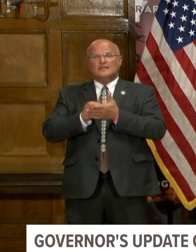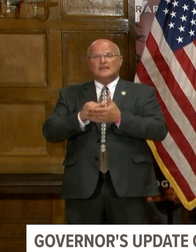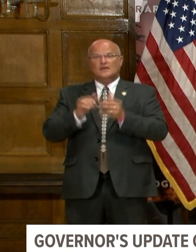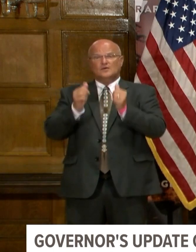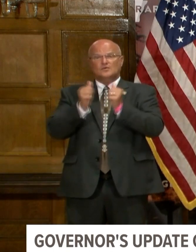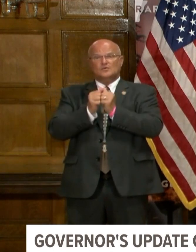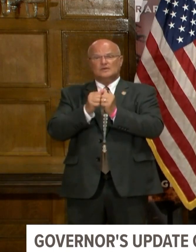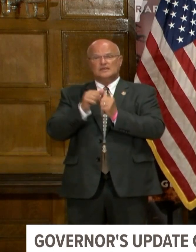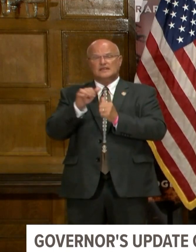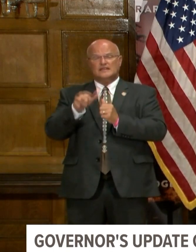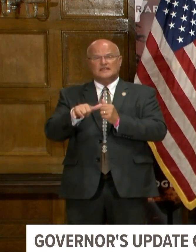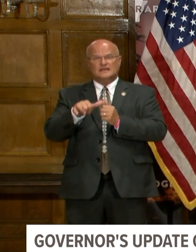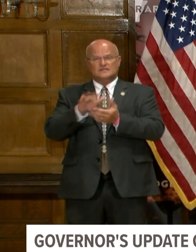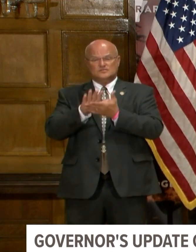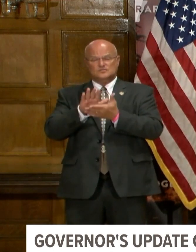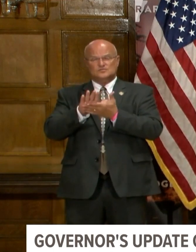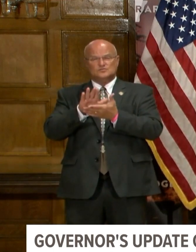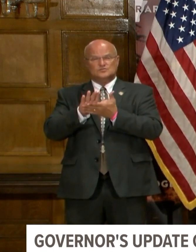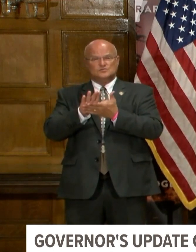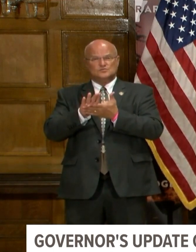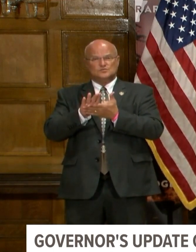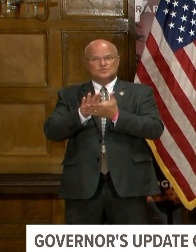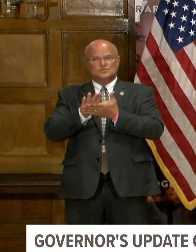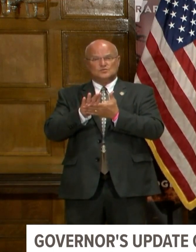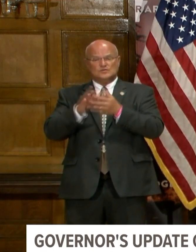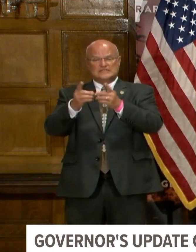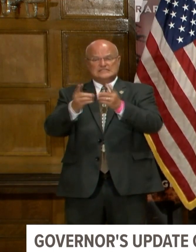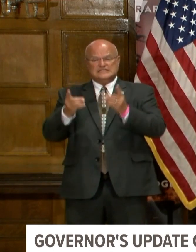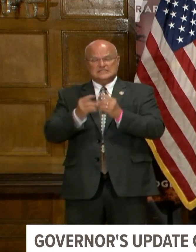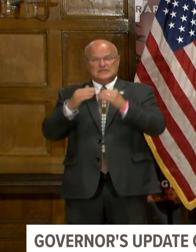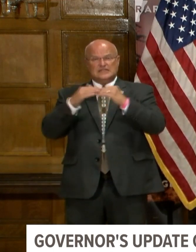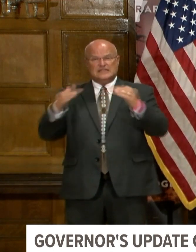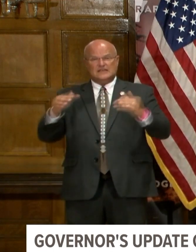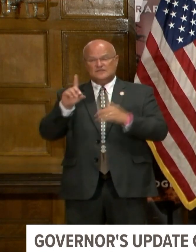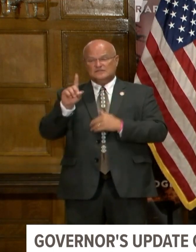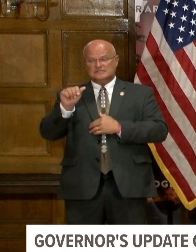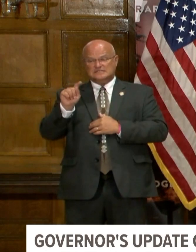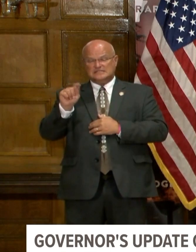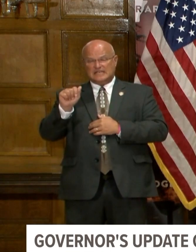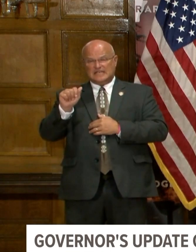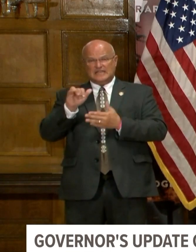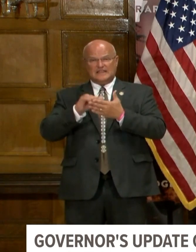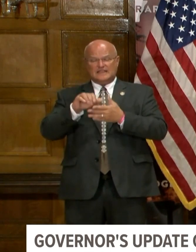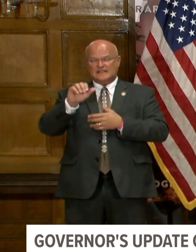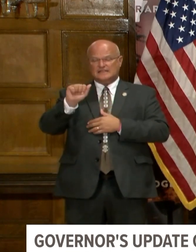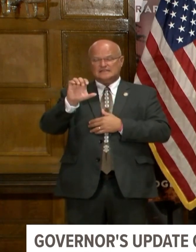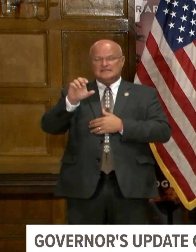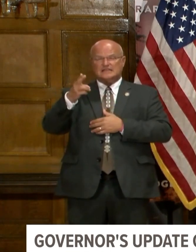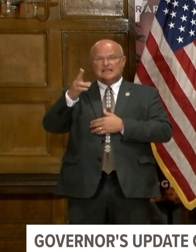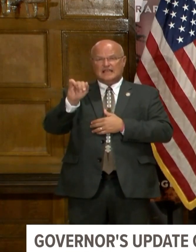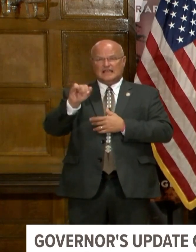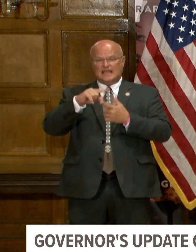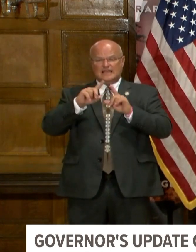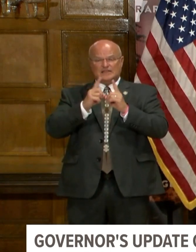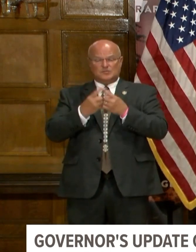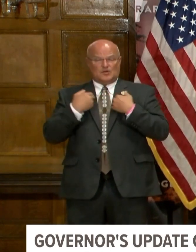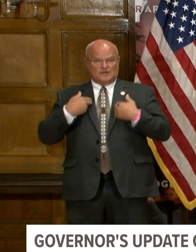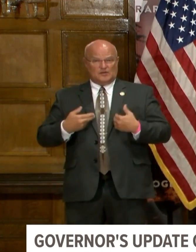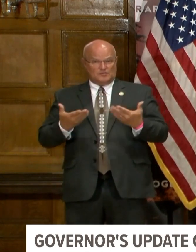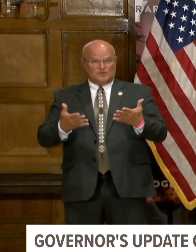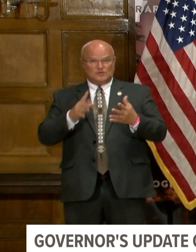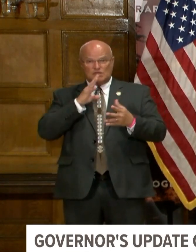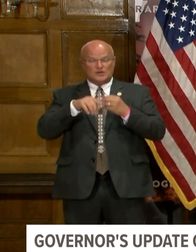know, with the school district level of data that ACI and the Department of Health is presenting that we talked